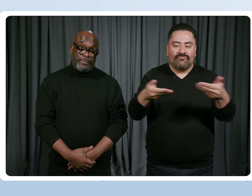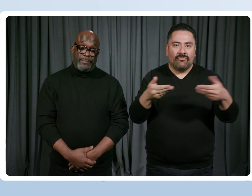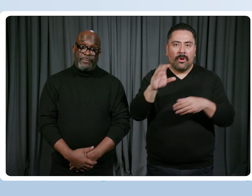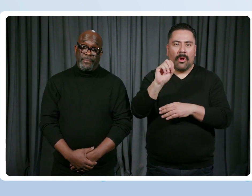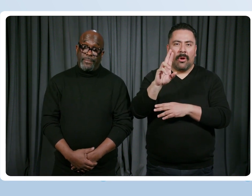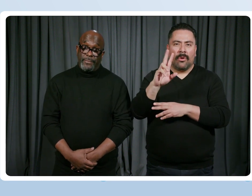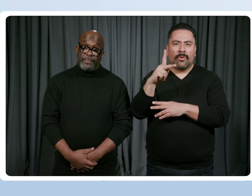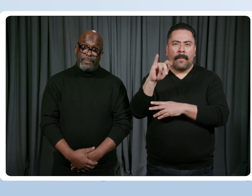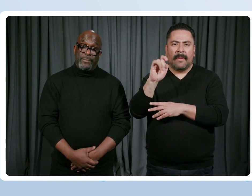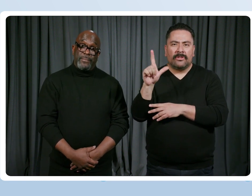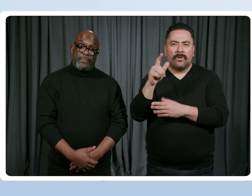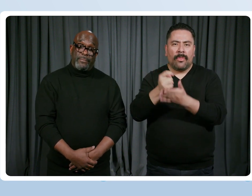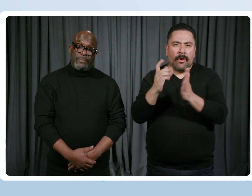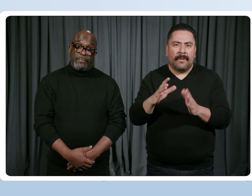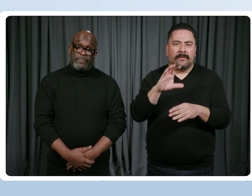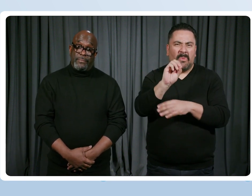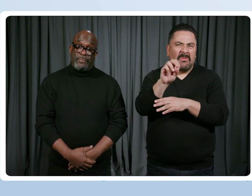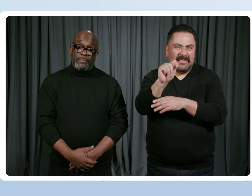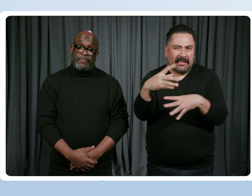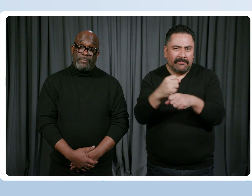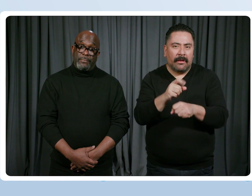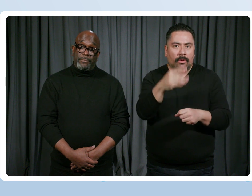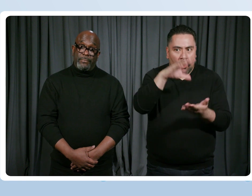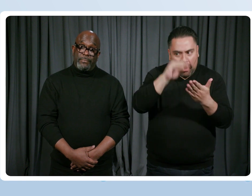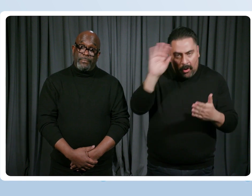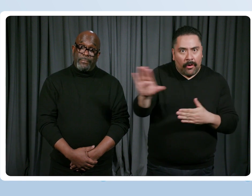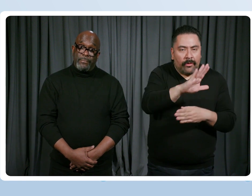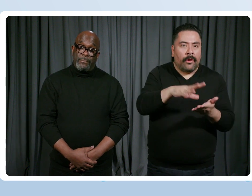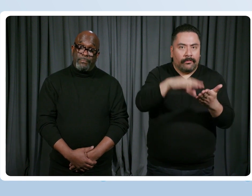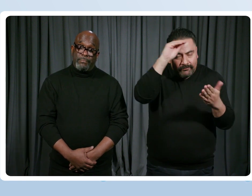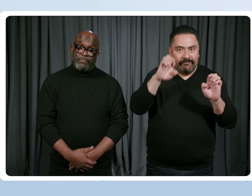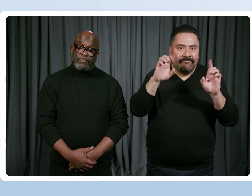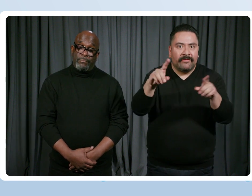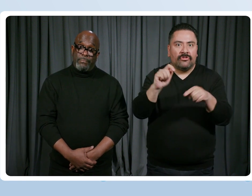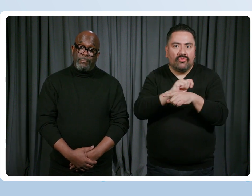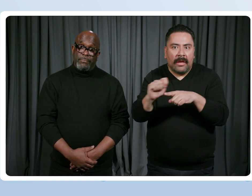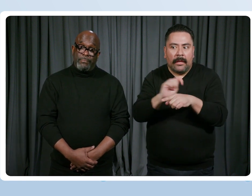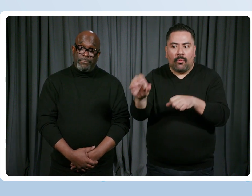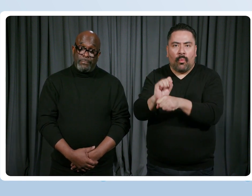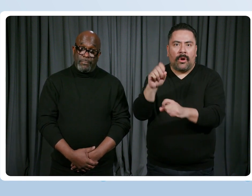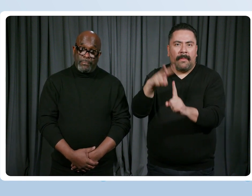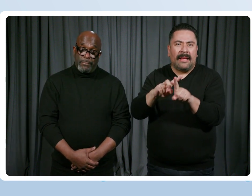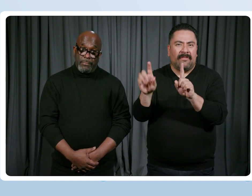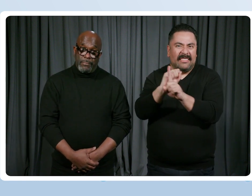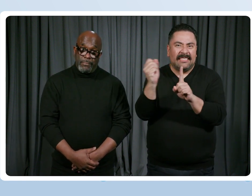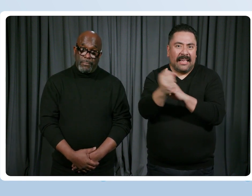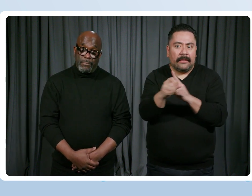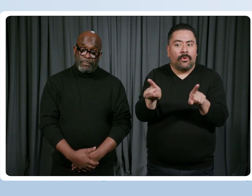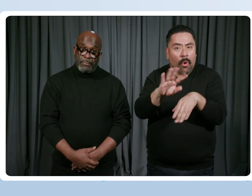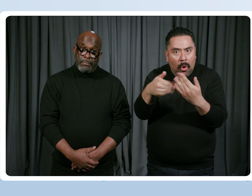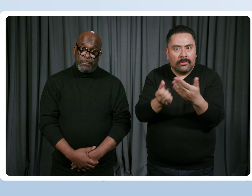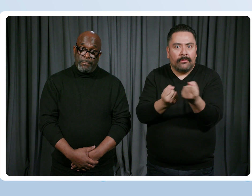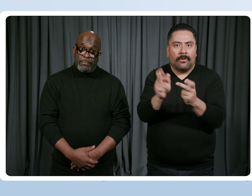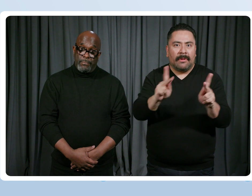learn more about their career pathways, education, training, and how their work is applied in a variety of different settings that all